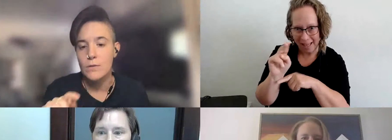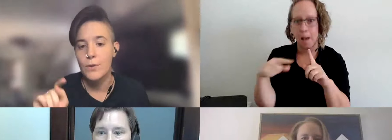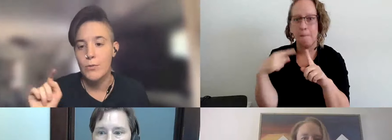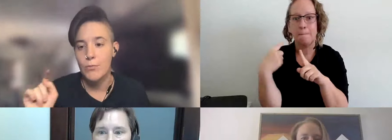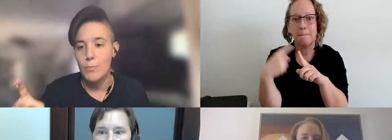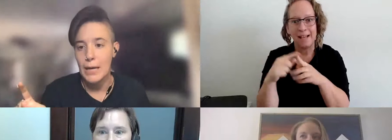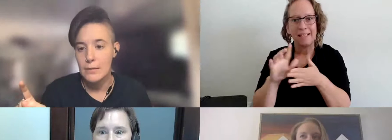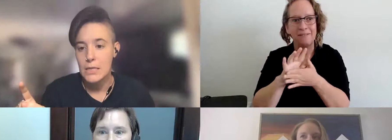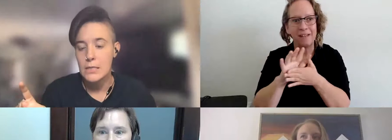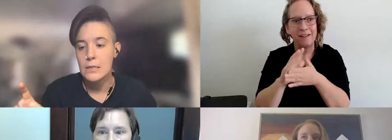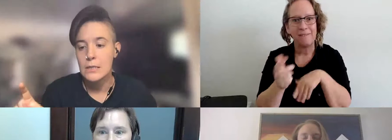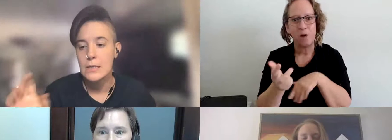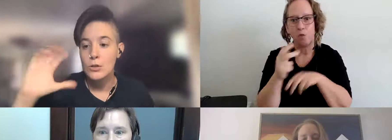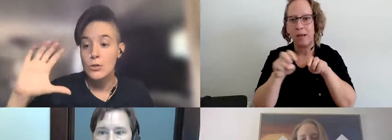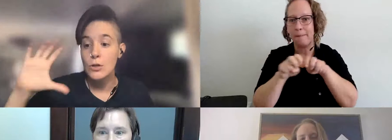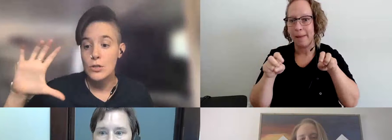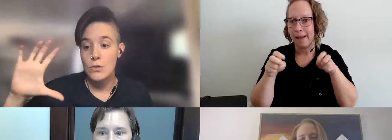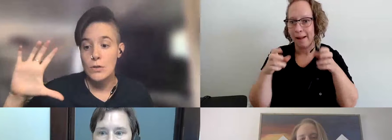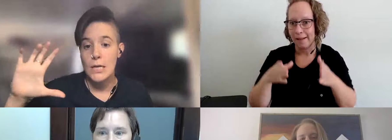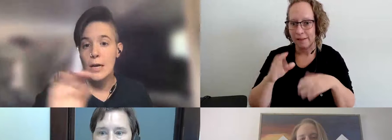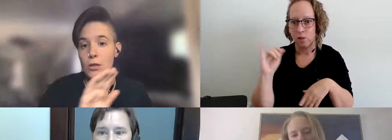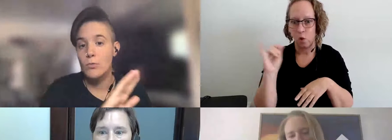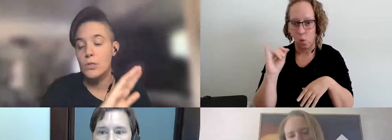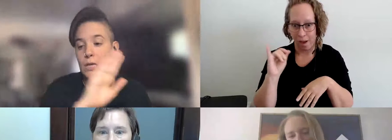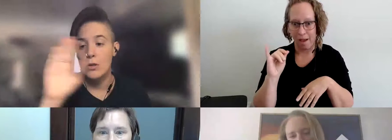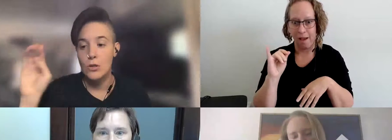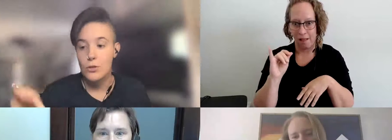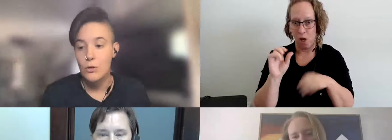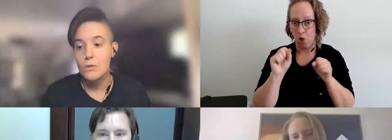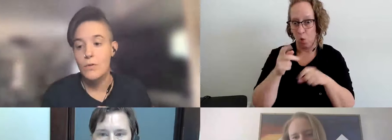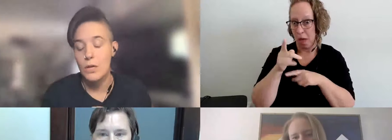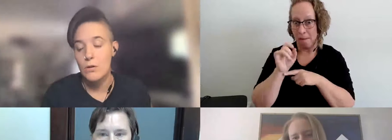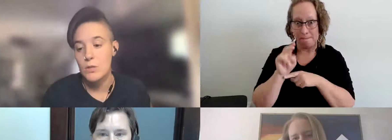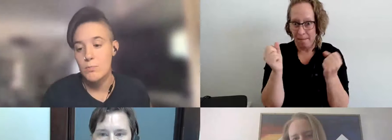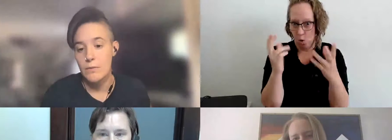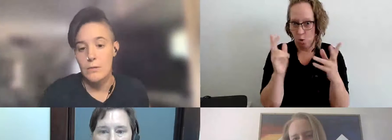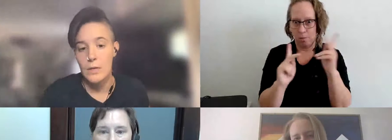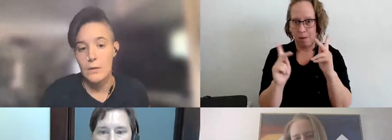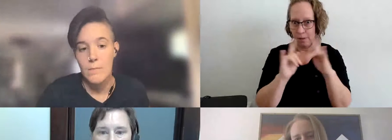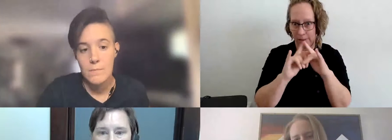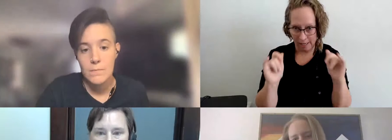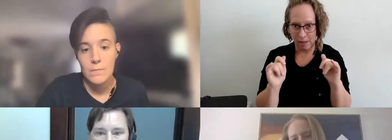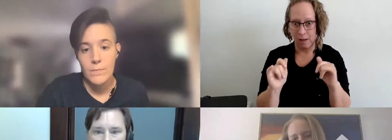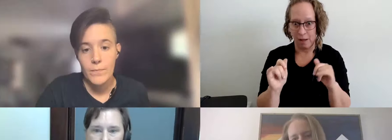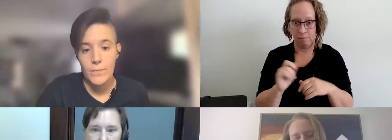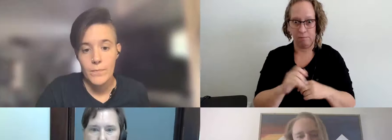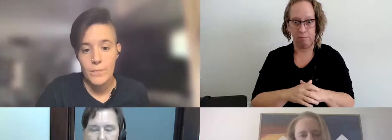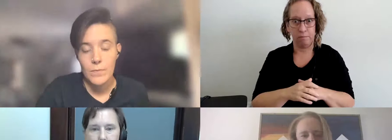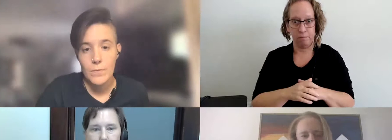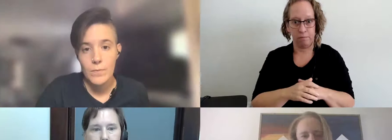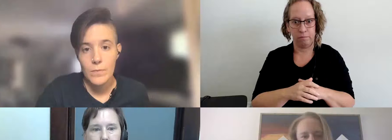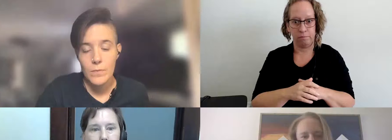the videos of the 3 panelists to your screen, and you will see those videos specifically.